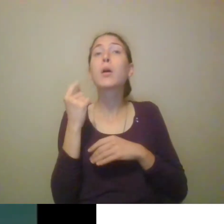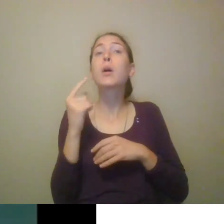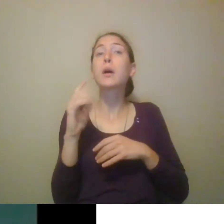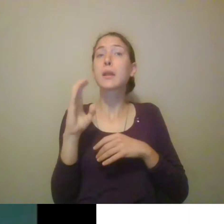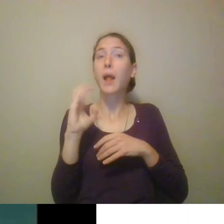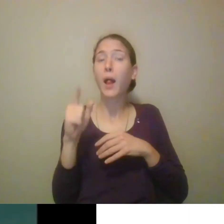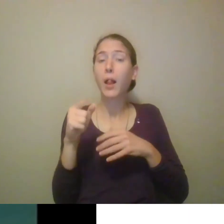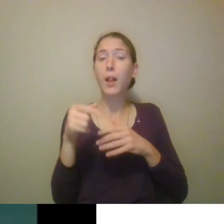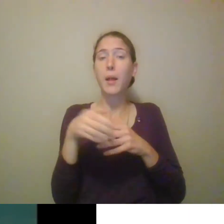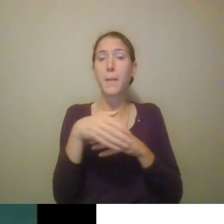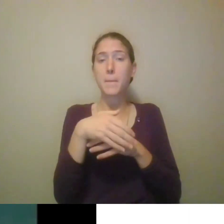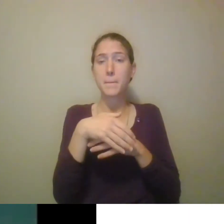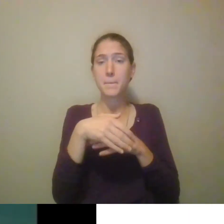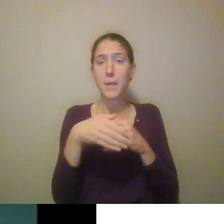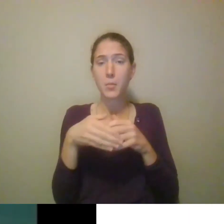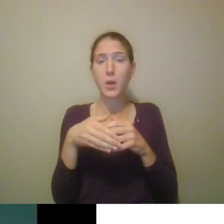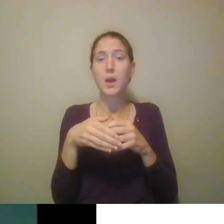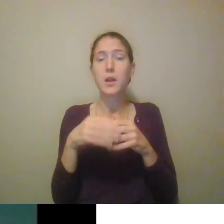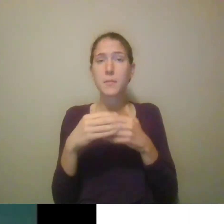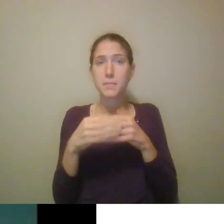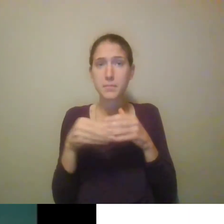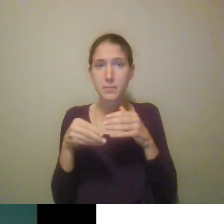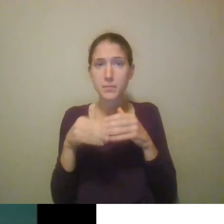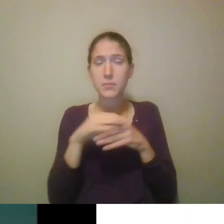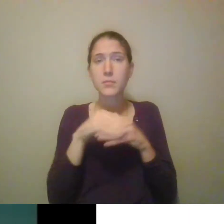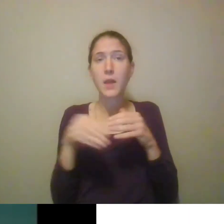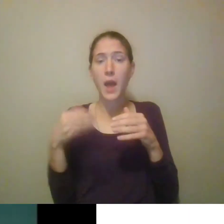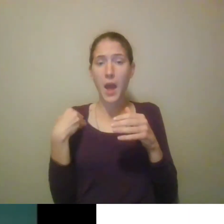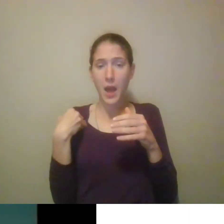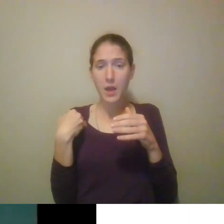Cell membrane has pores which